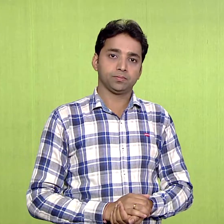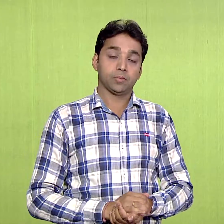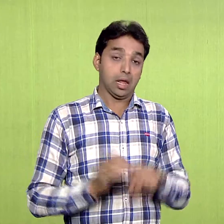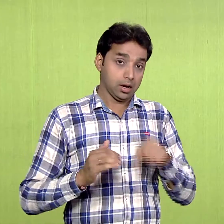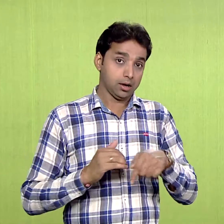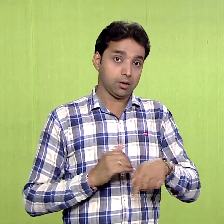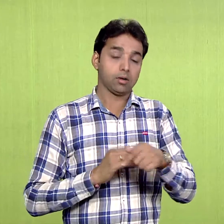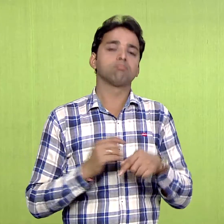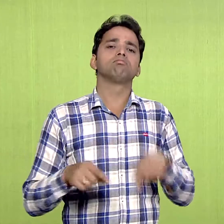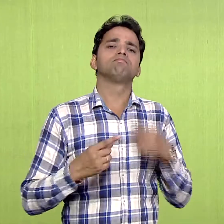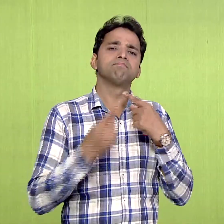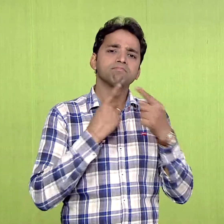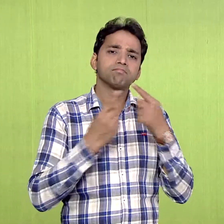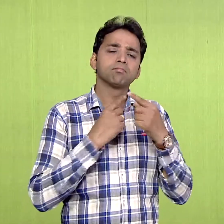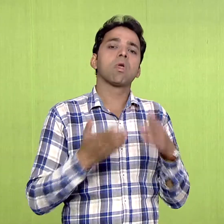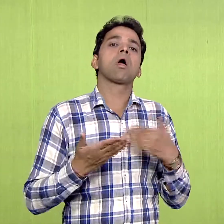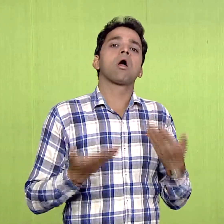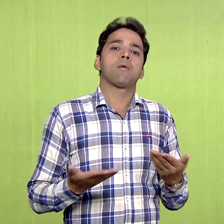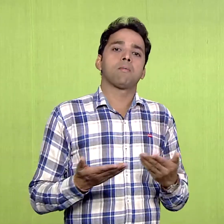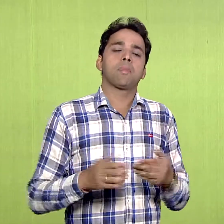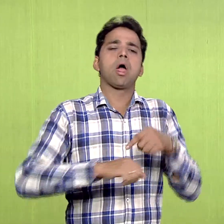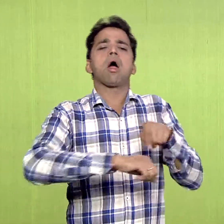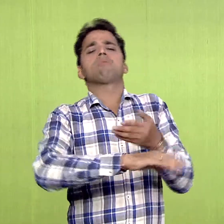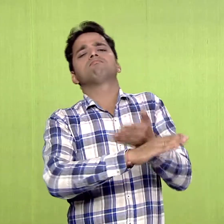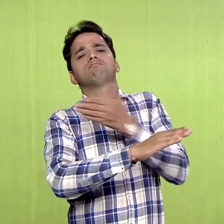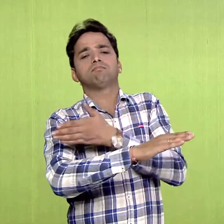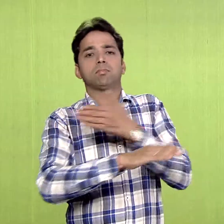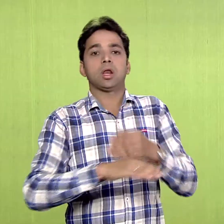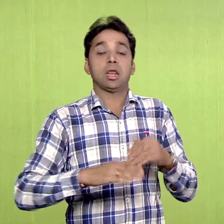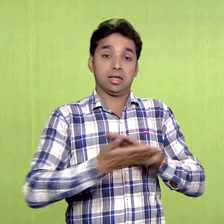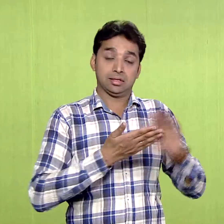Now, we will discuss about early historic architecture in India.